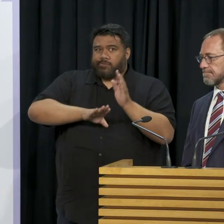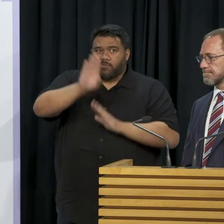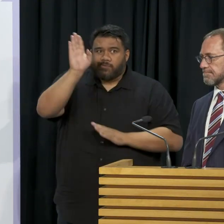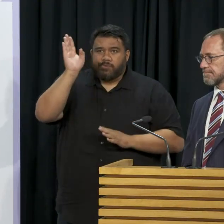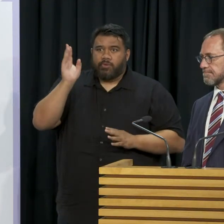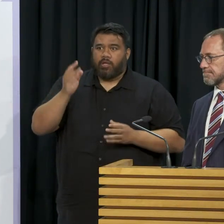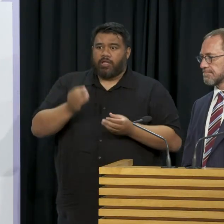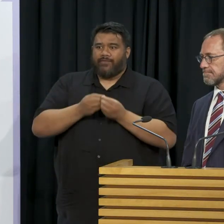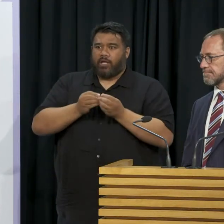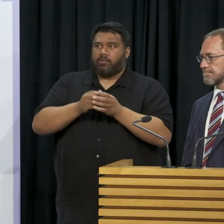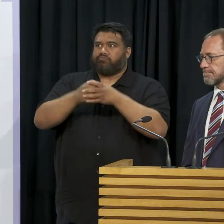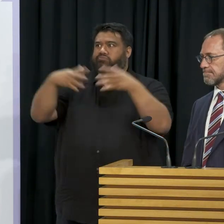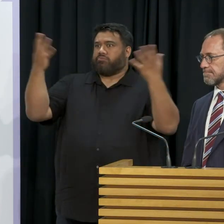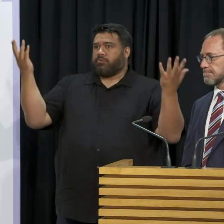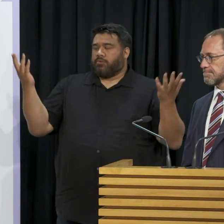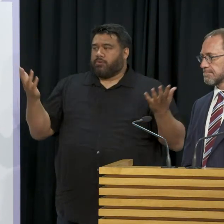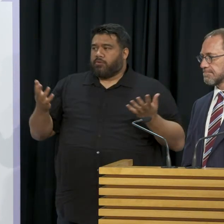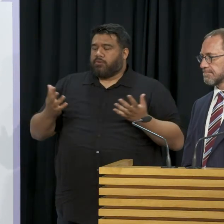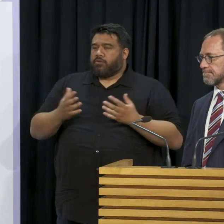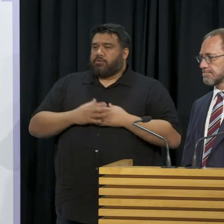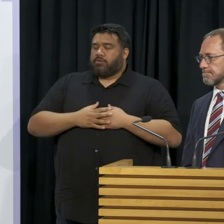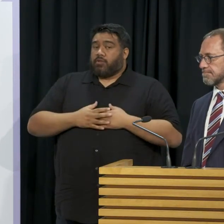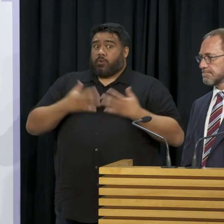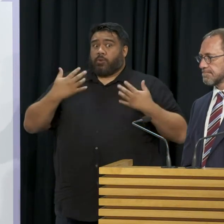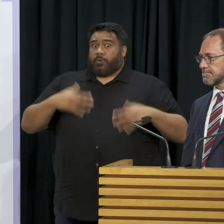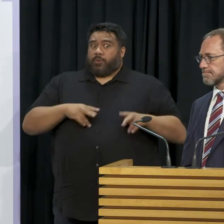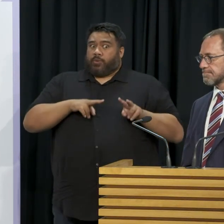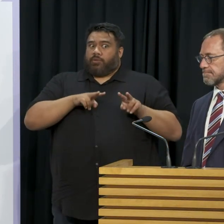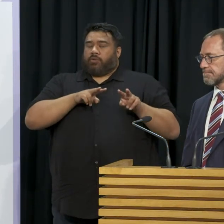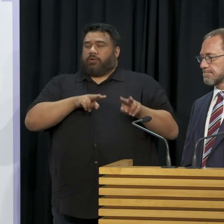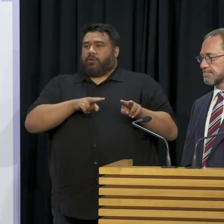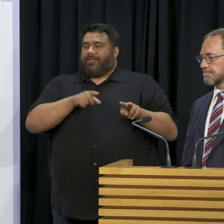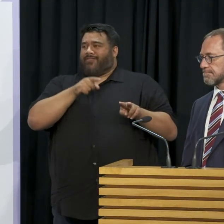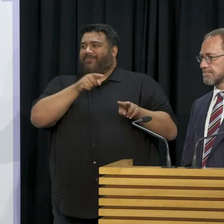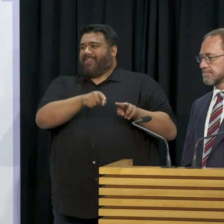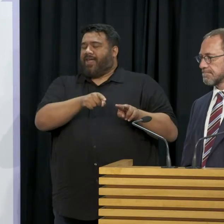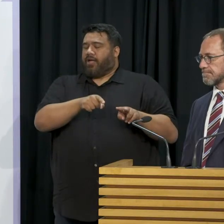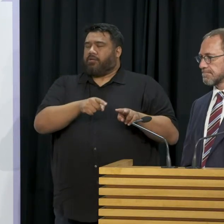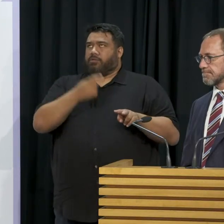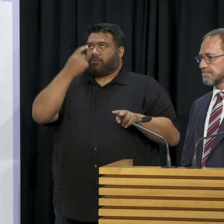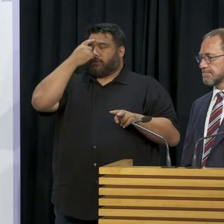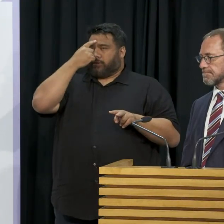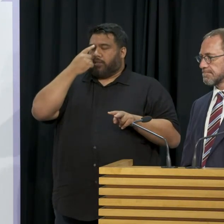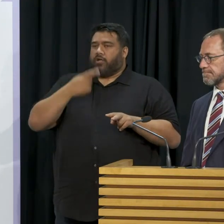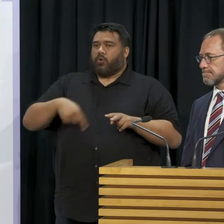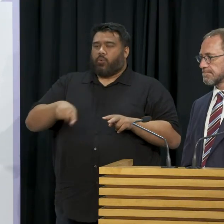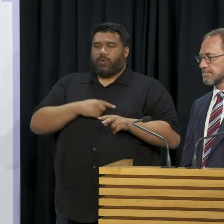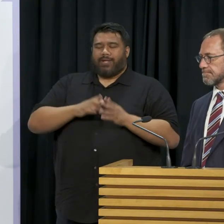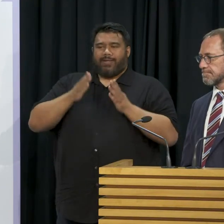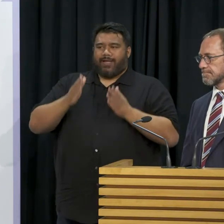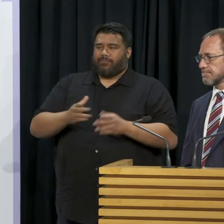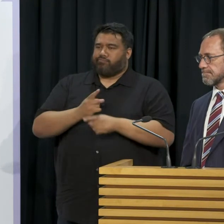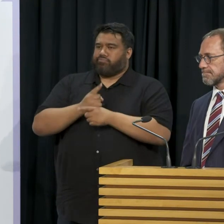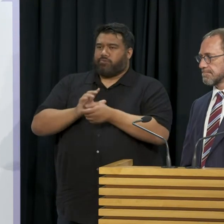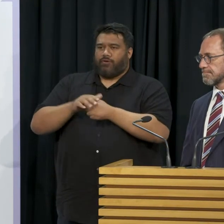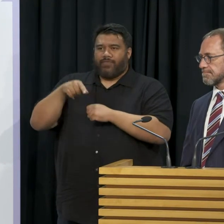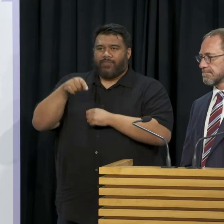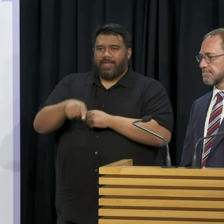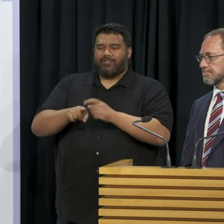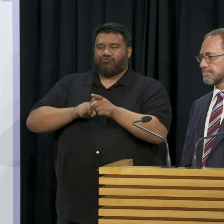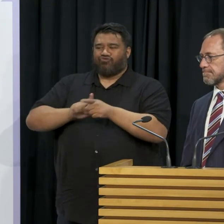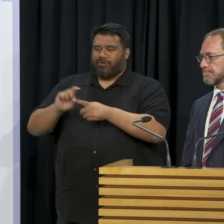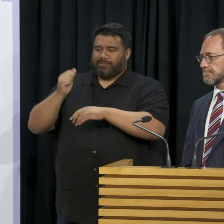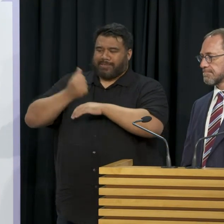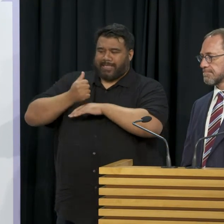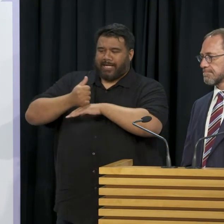value that we're seeing in houses is exactly why we've said we know we need to bring to the table things that will make a difference. The issue